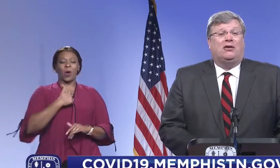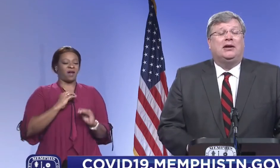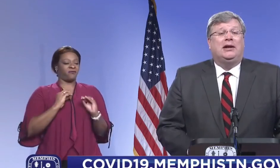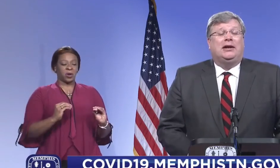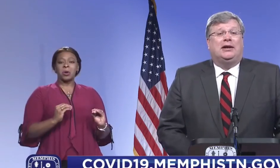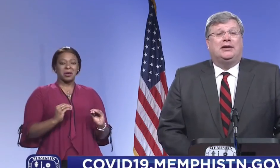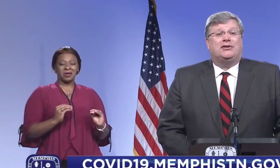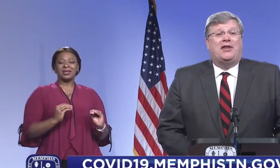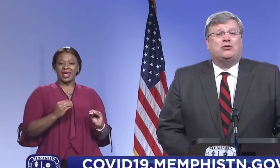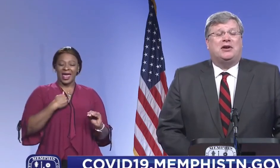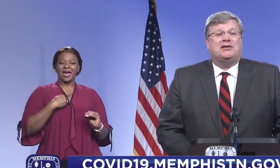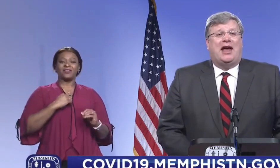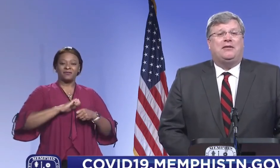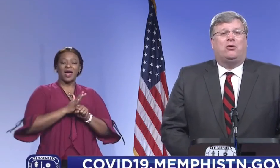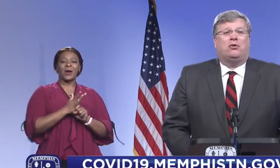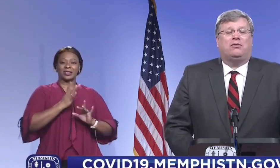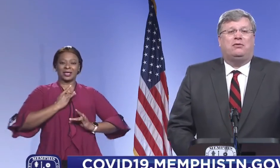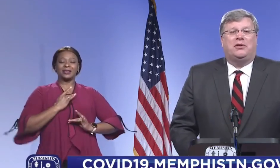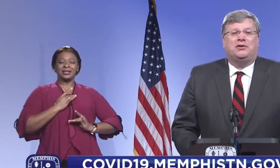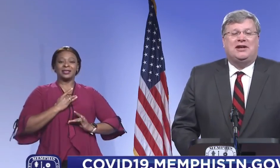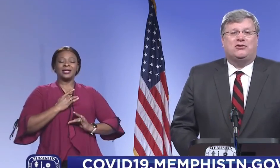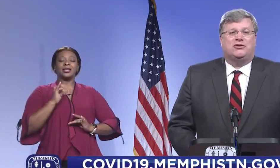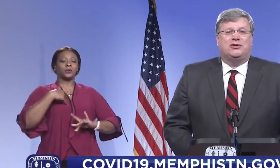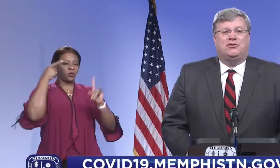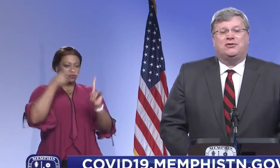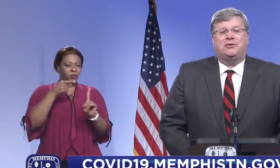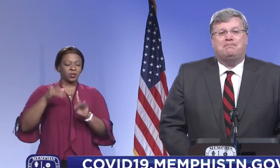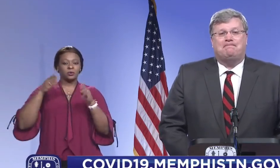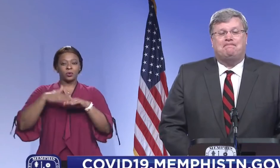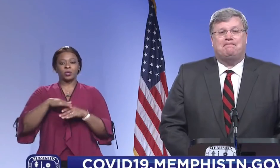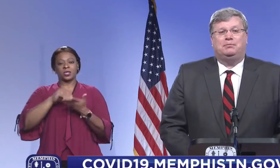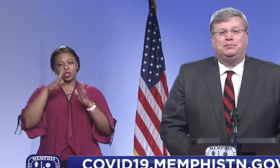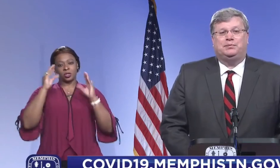all. So that's what it's aimed for with teachers and students.